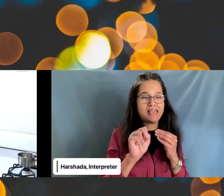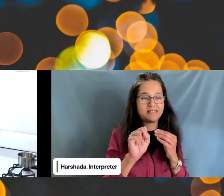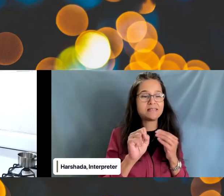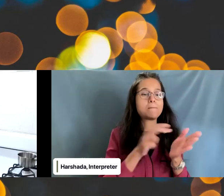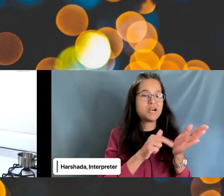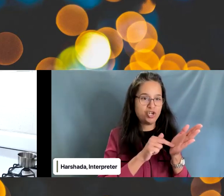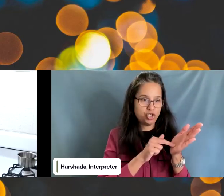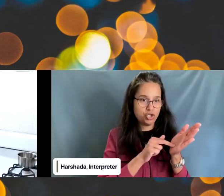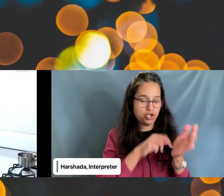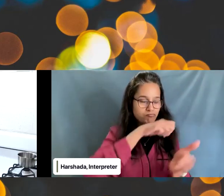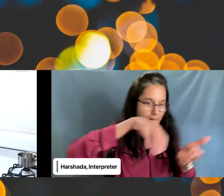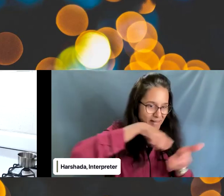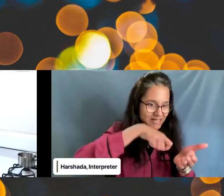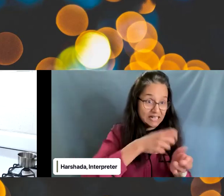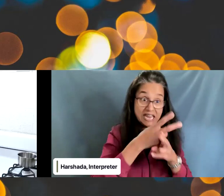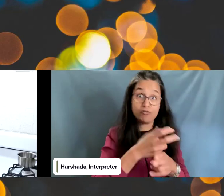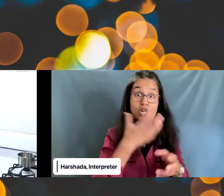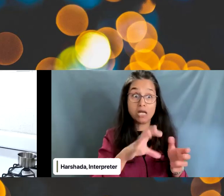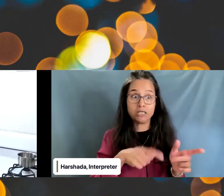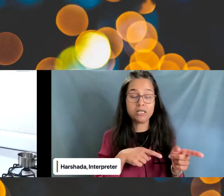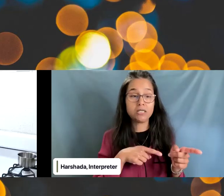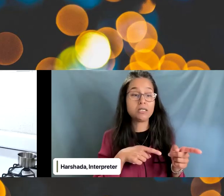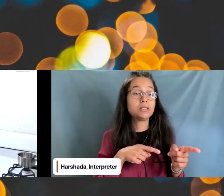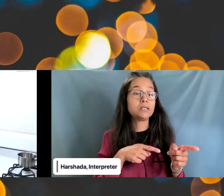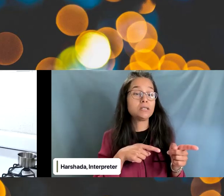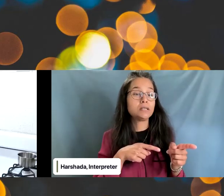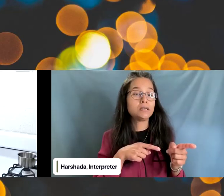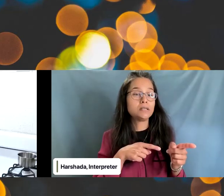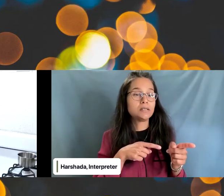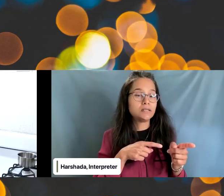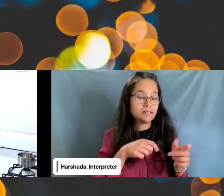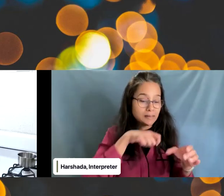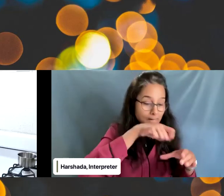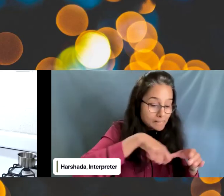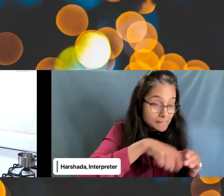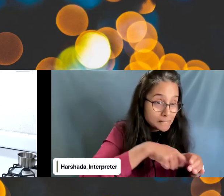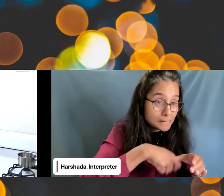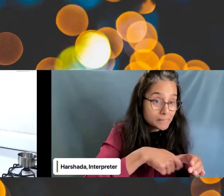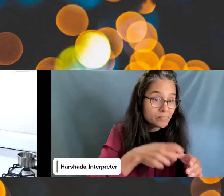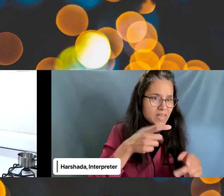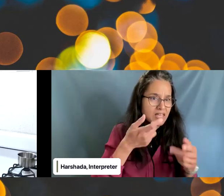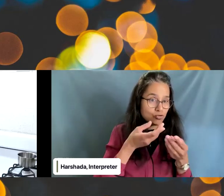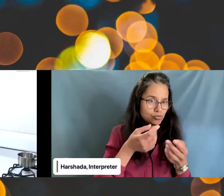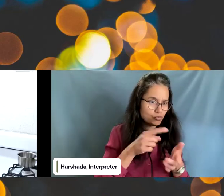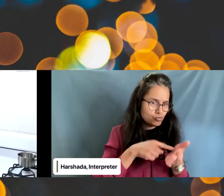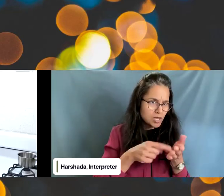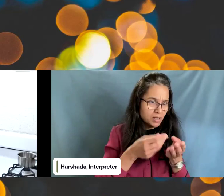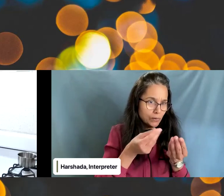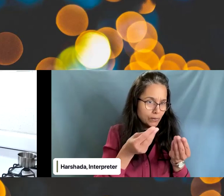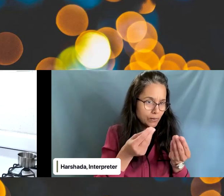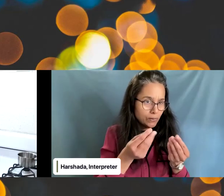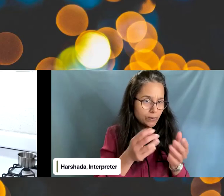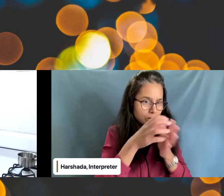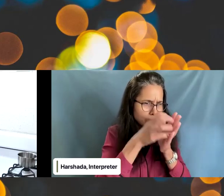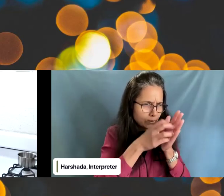hot. And then basically what you're looking for is a kind of sandy texture, meaning when you clump the